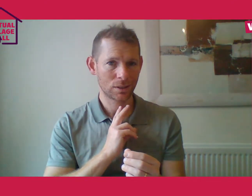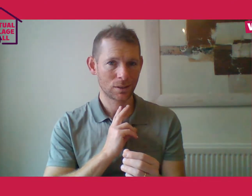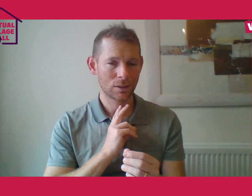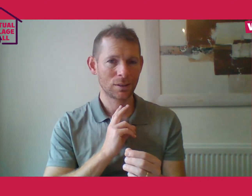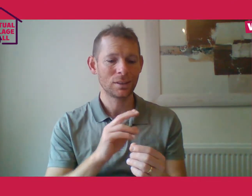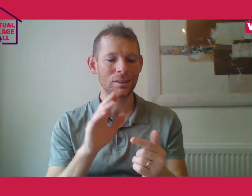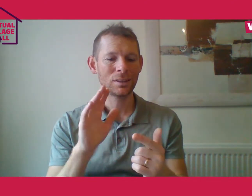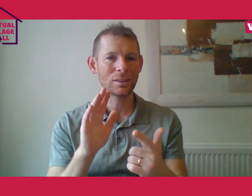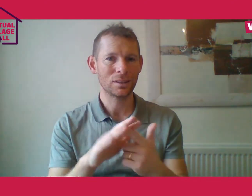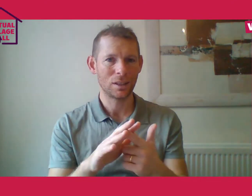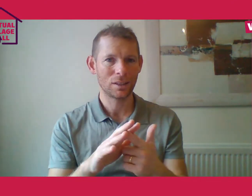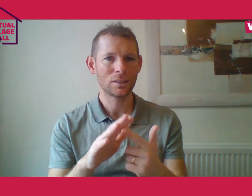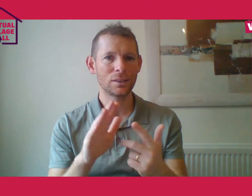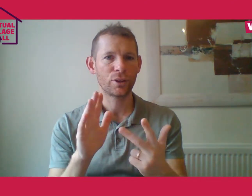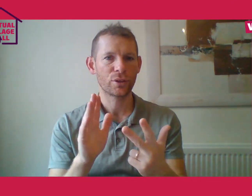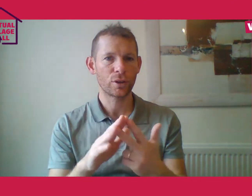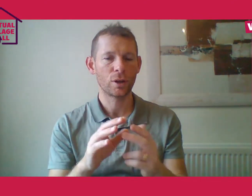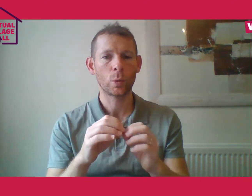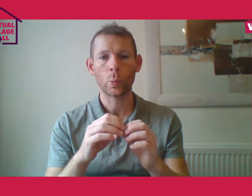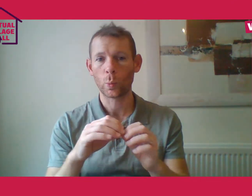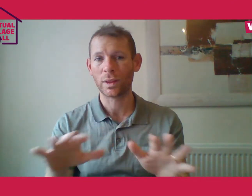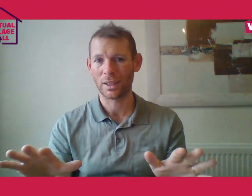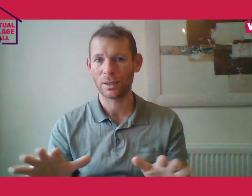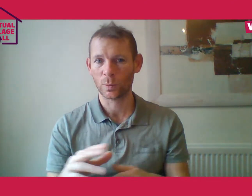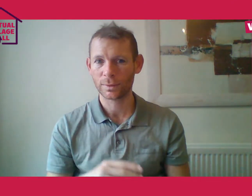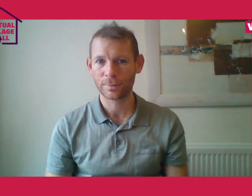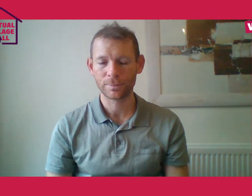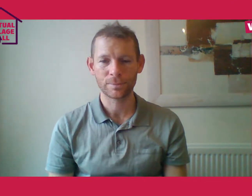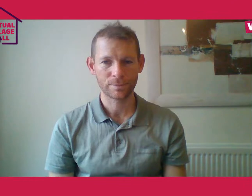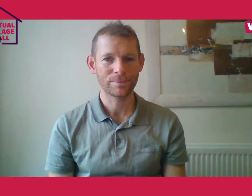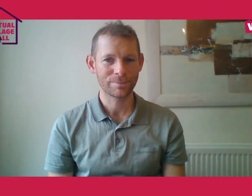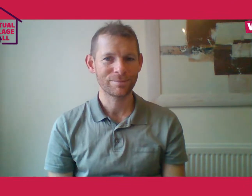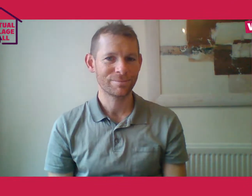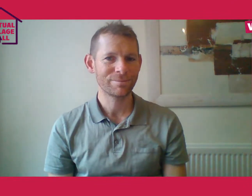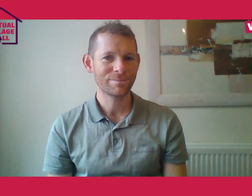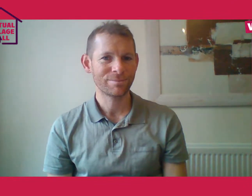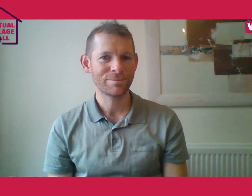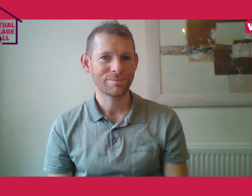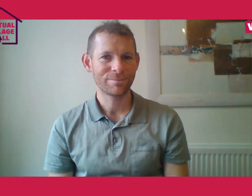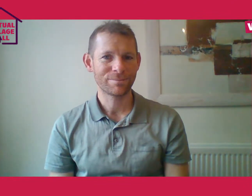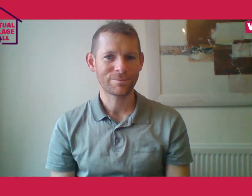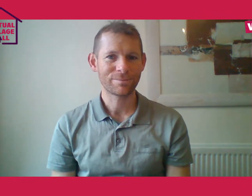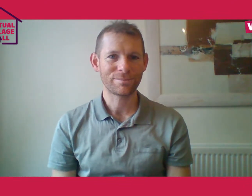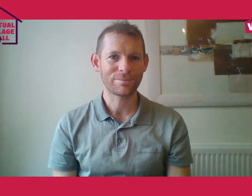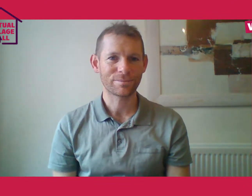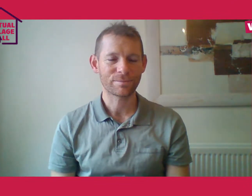So first time we'll do it with the voiceover, and then second and third times just follow me along without the voiceover.